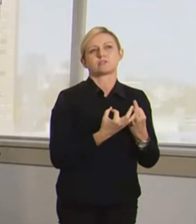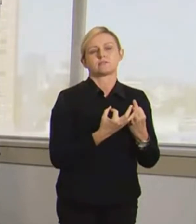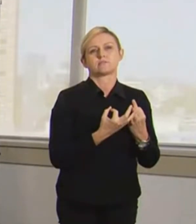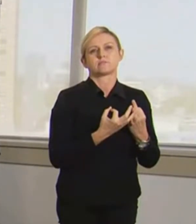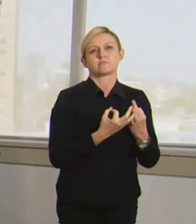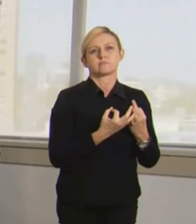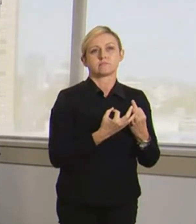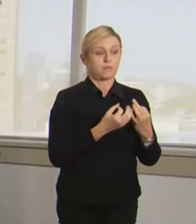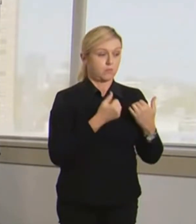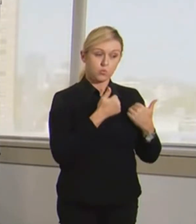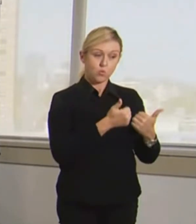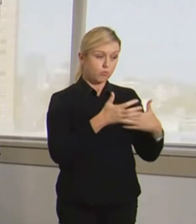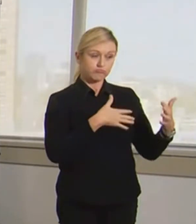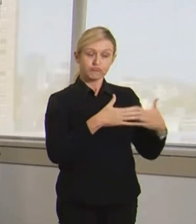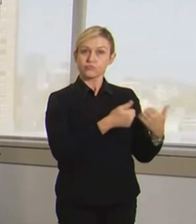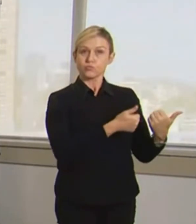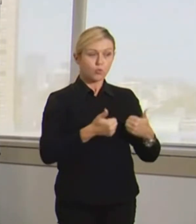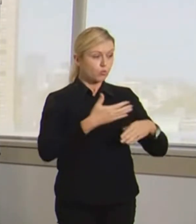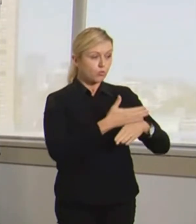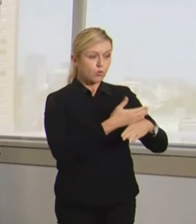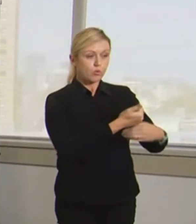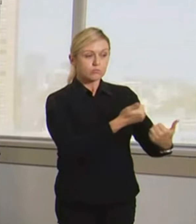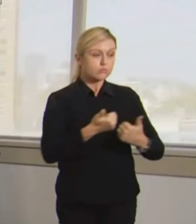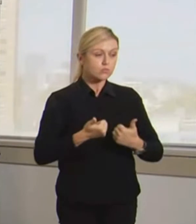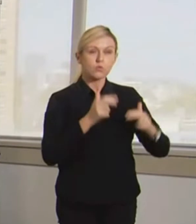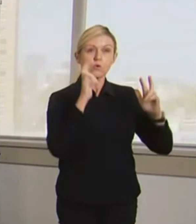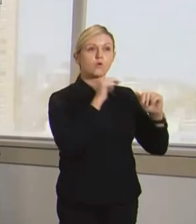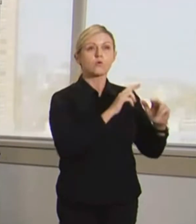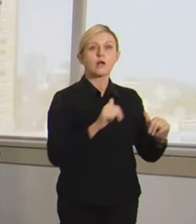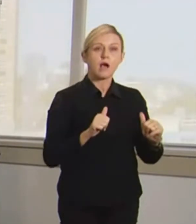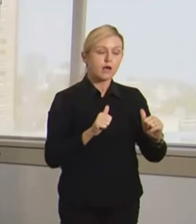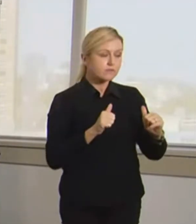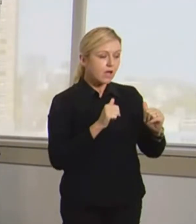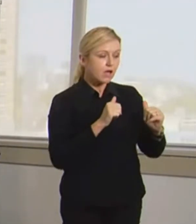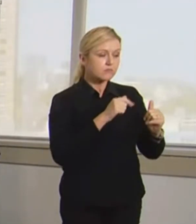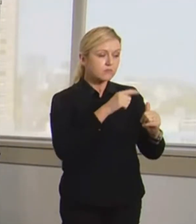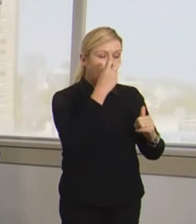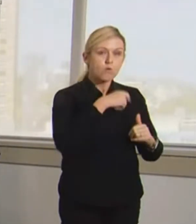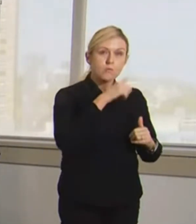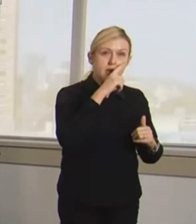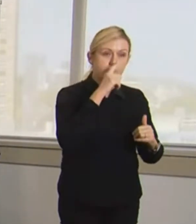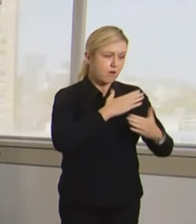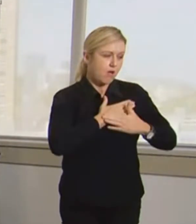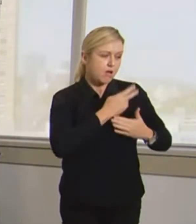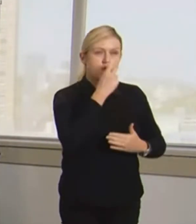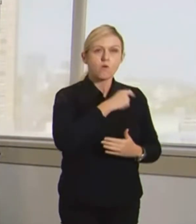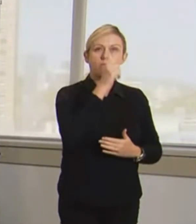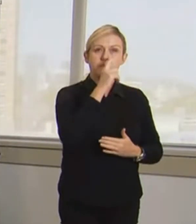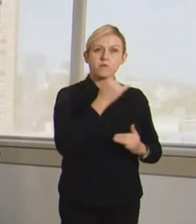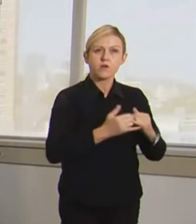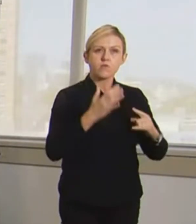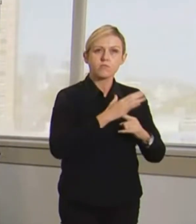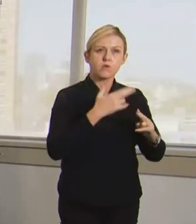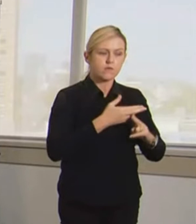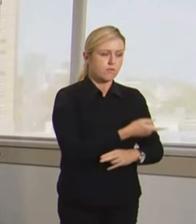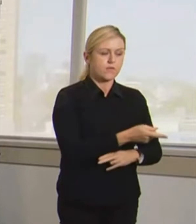well-managed organisations generally, and they provide the care and the love that is necessary for residents in aged